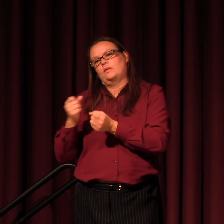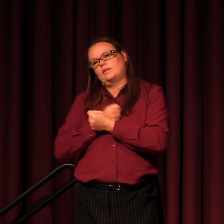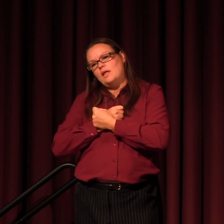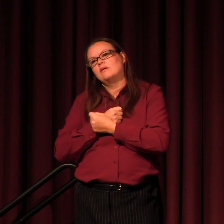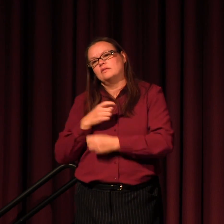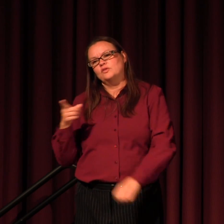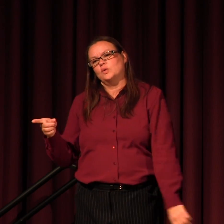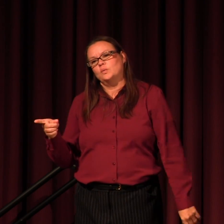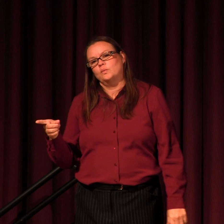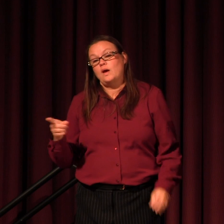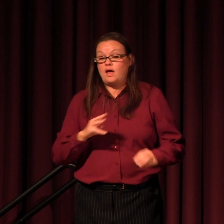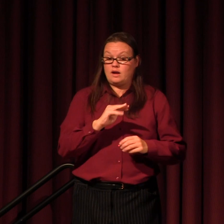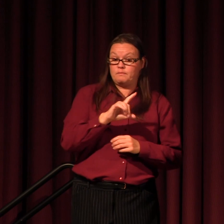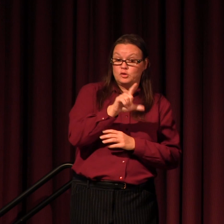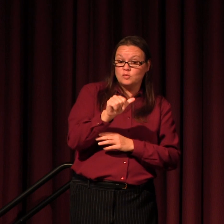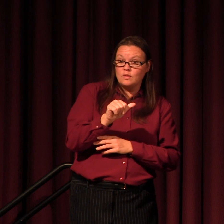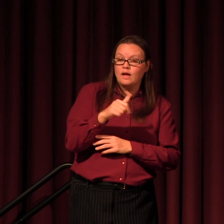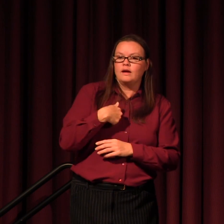Because I love Missoula.